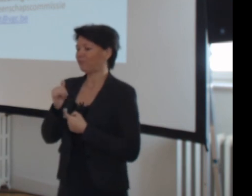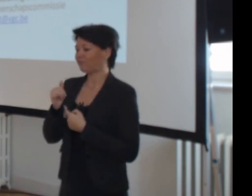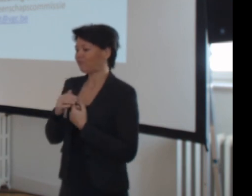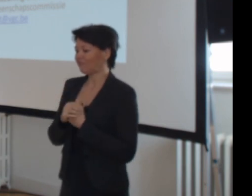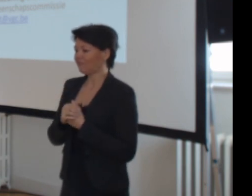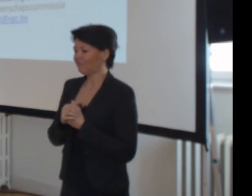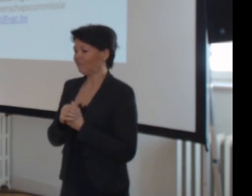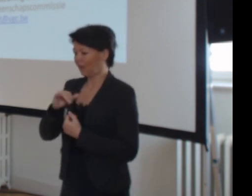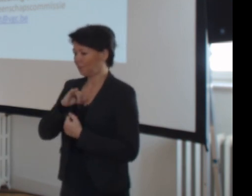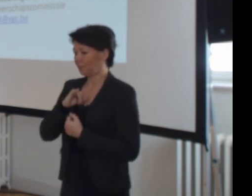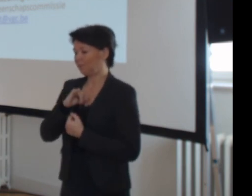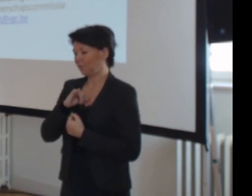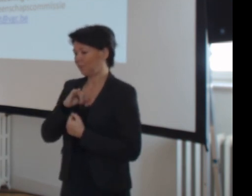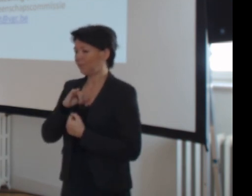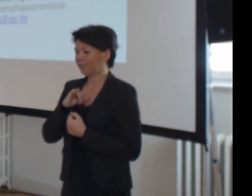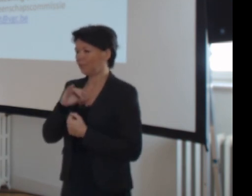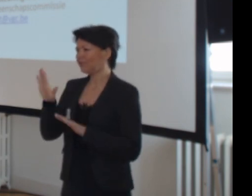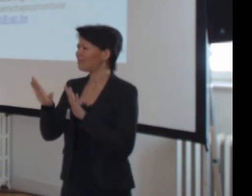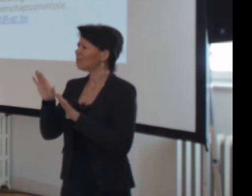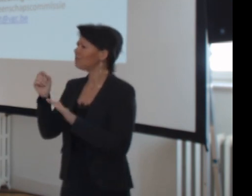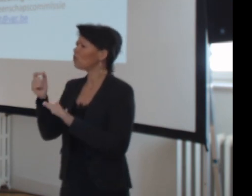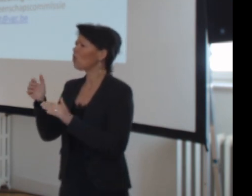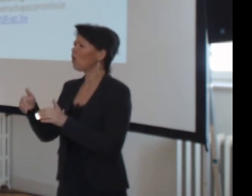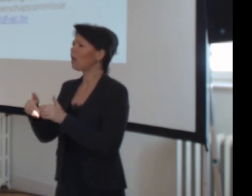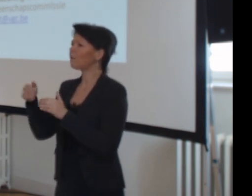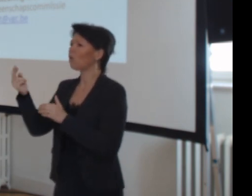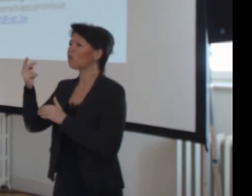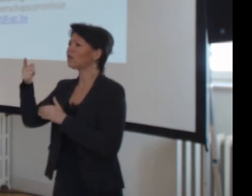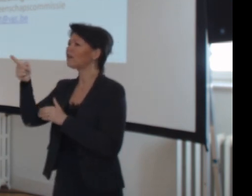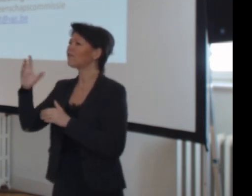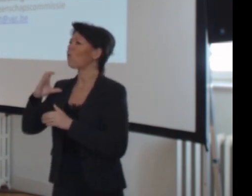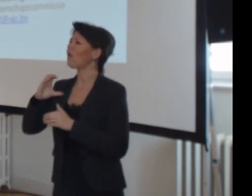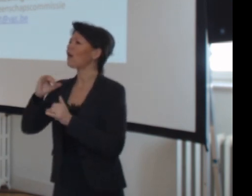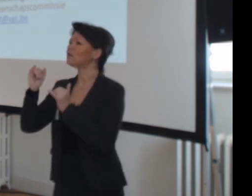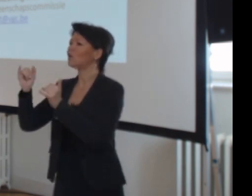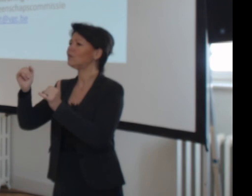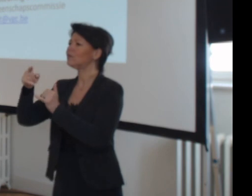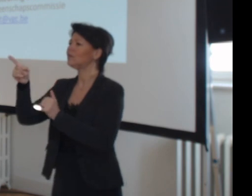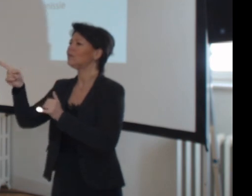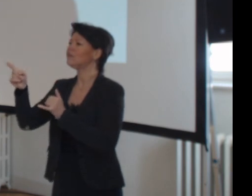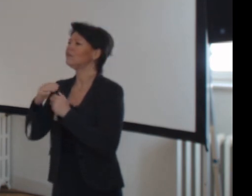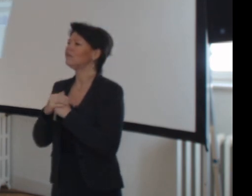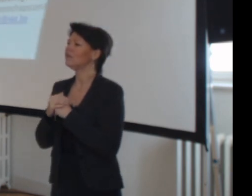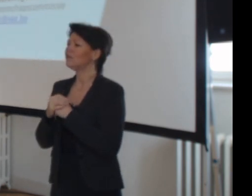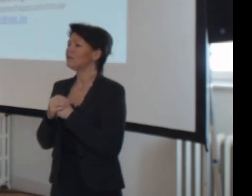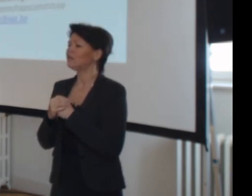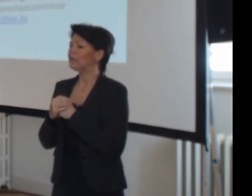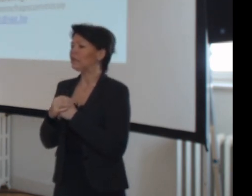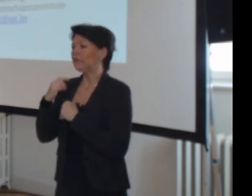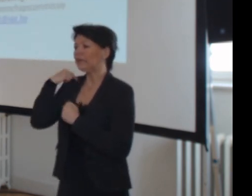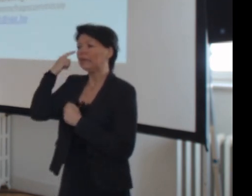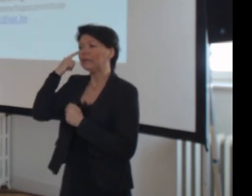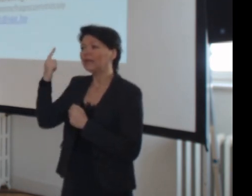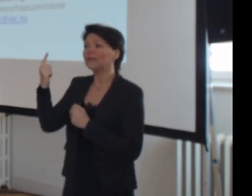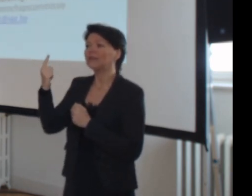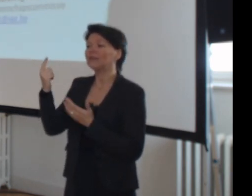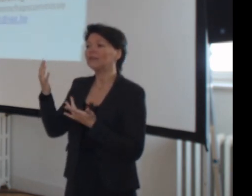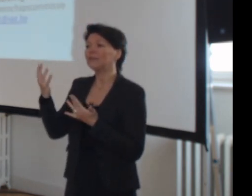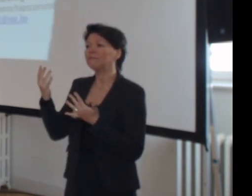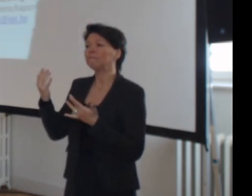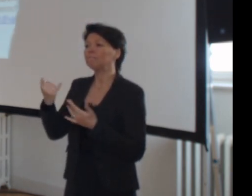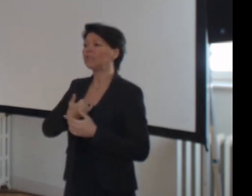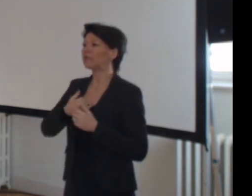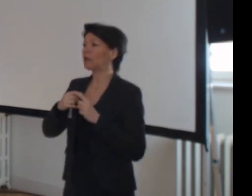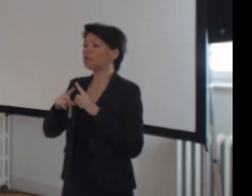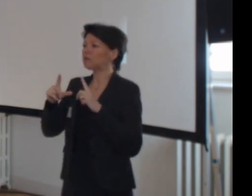I may need some help from the colleagues in the room. I do not think that the ID